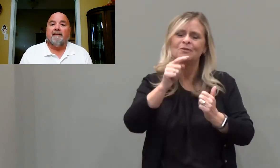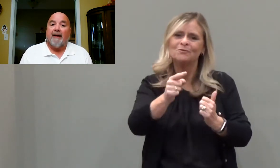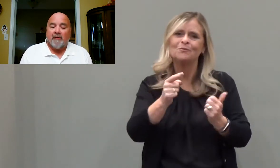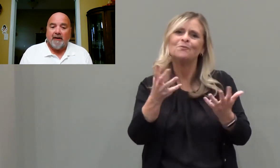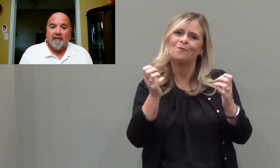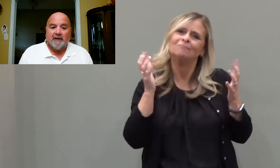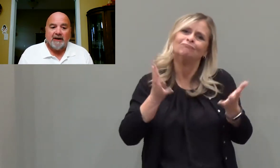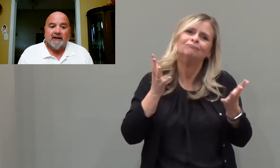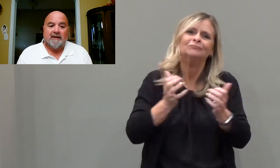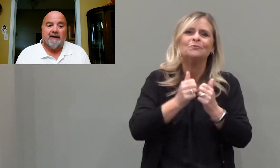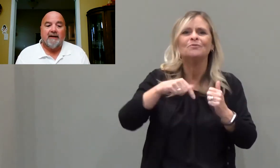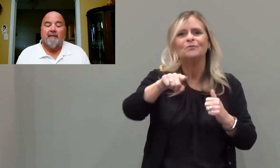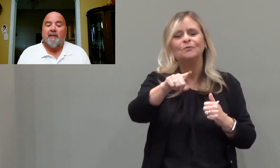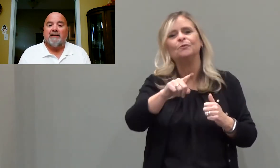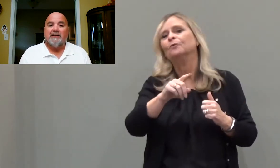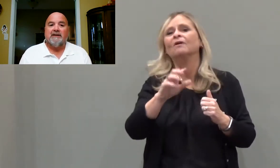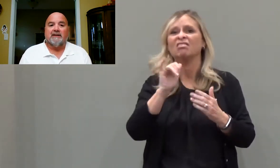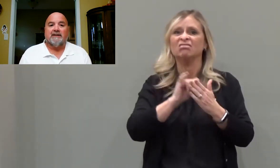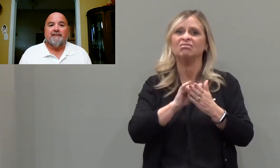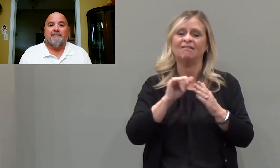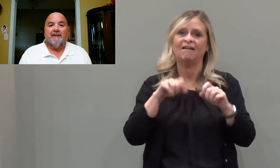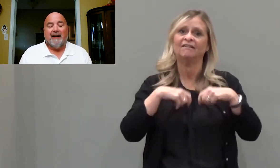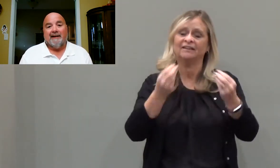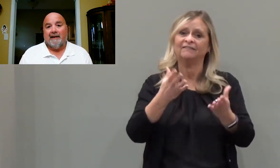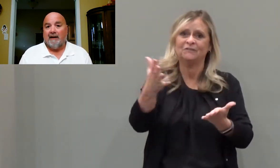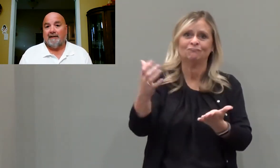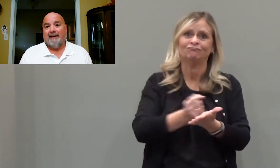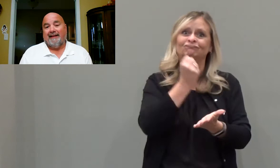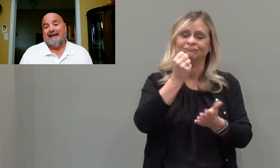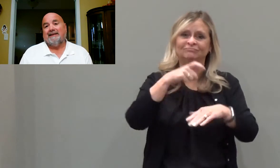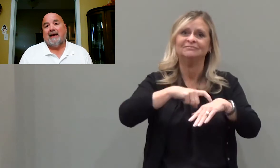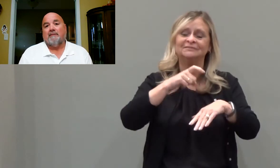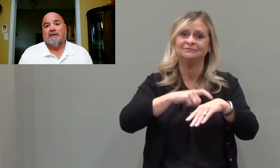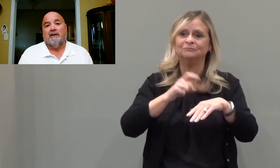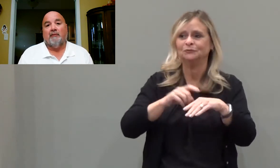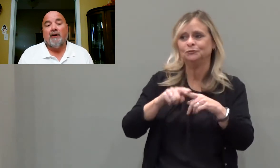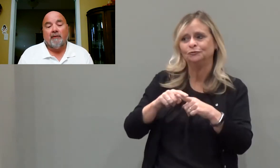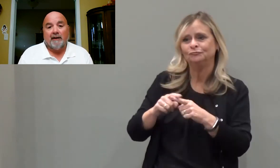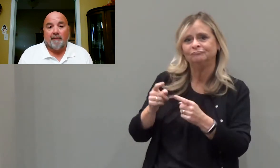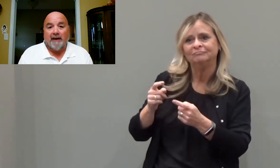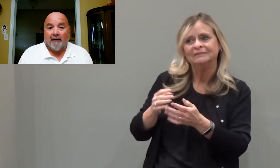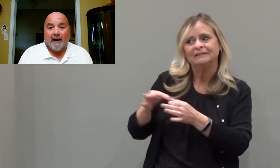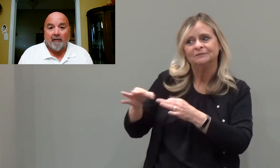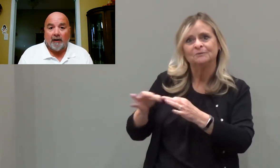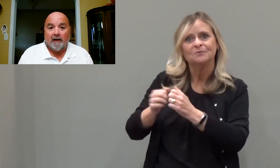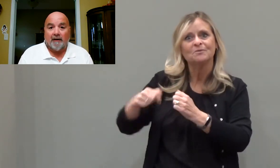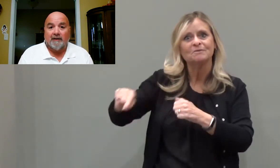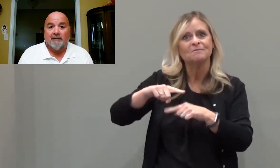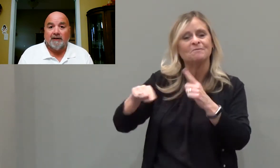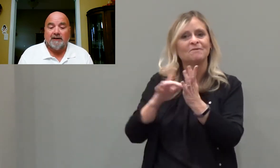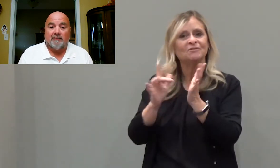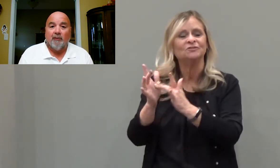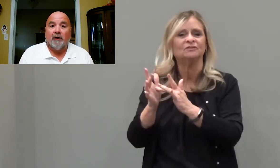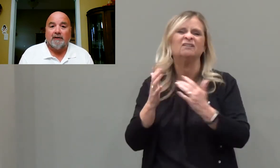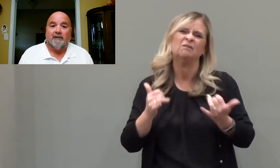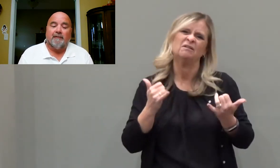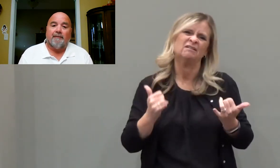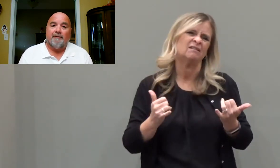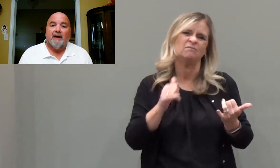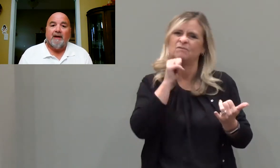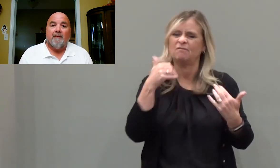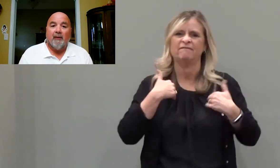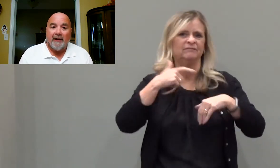and that will give you a chance to tell them about Jesus. Now, in these times, you know, we don't get to be around one another as much as we want